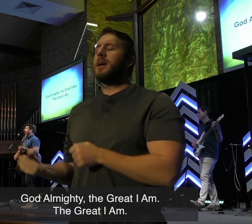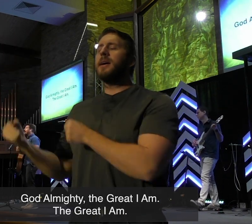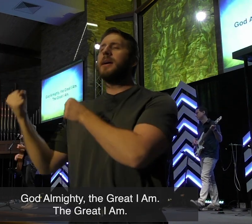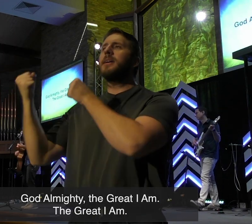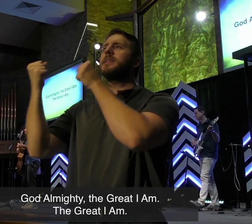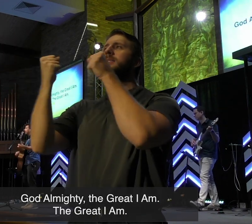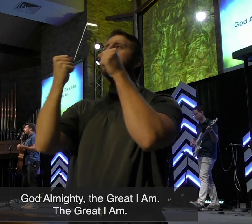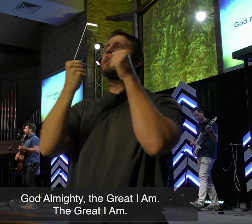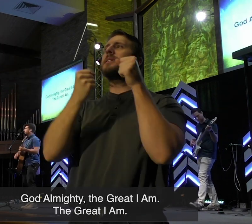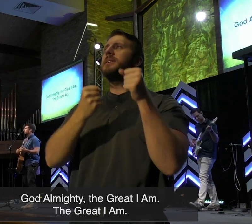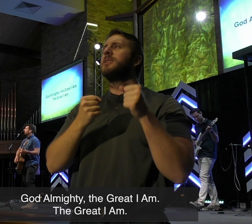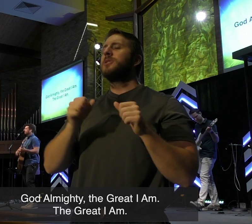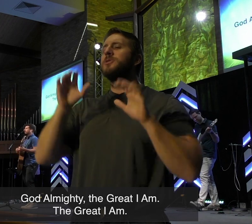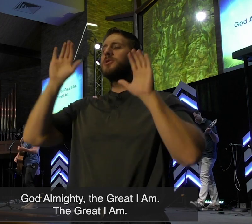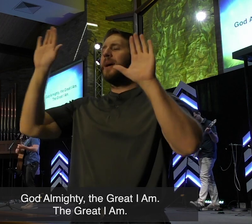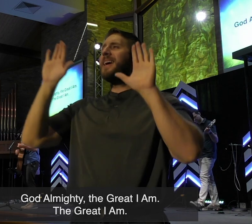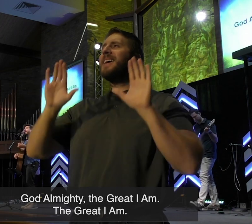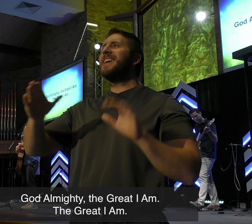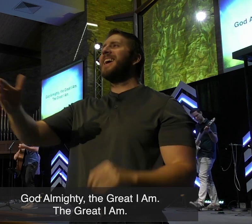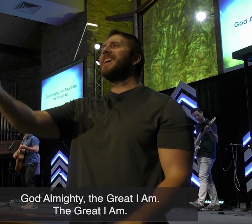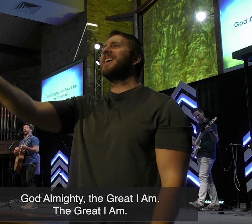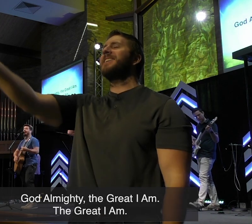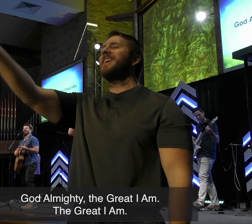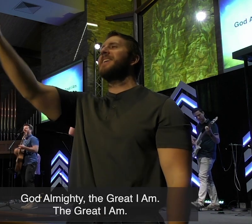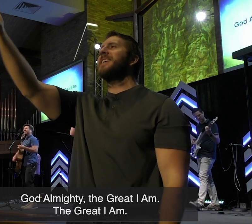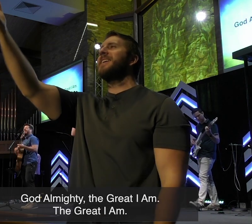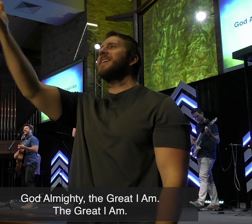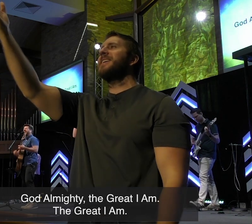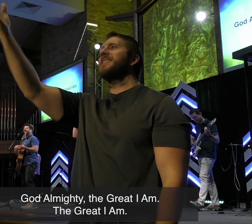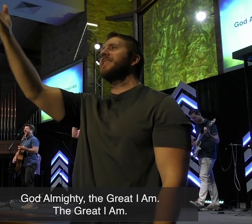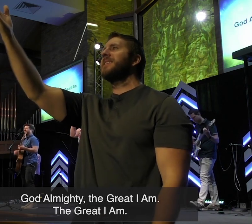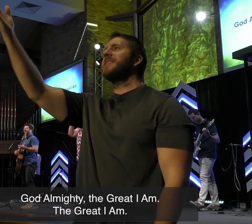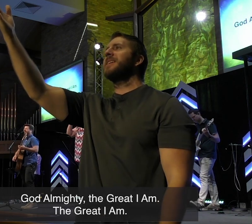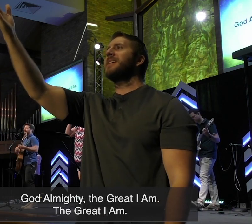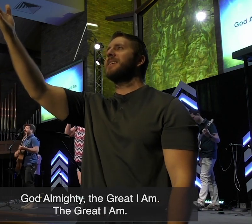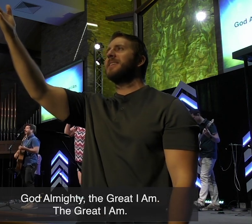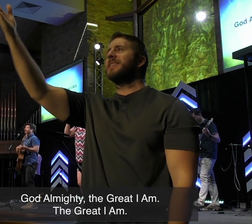God Almighty. The great.